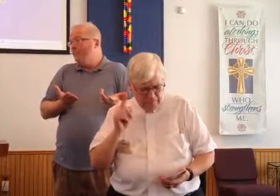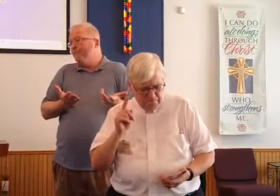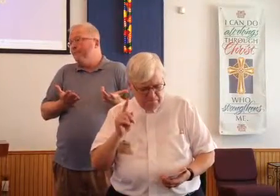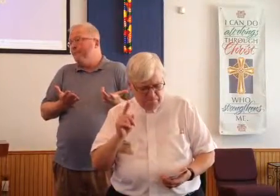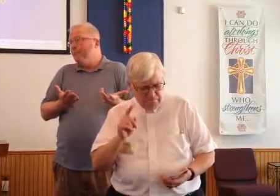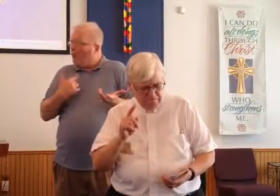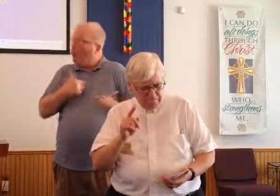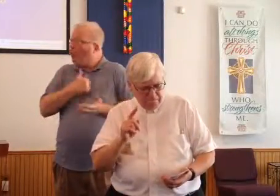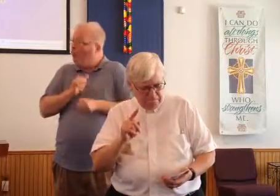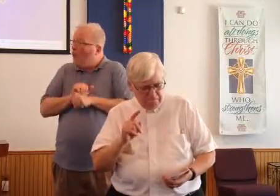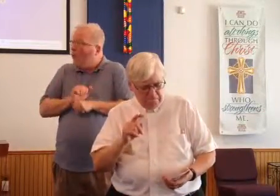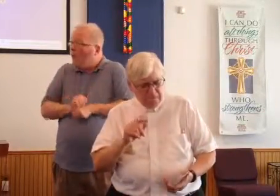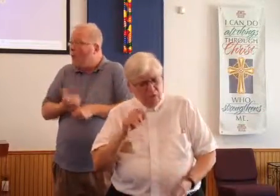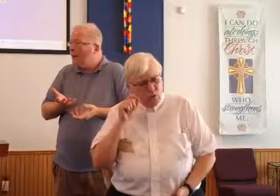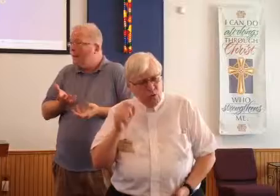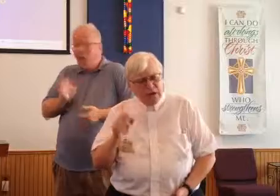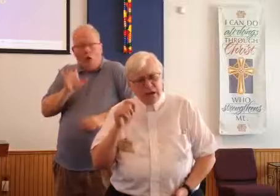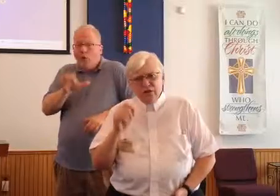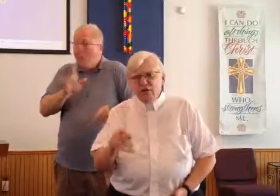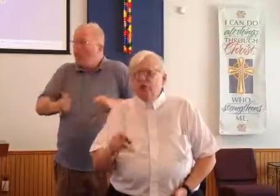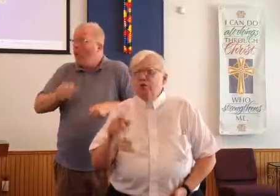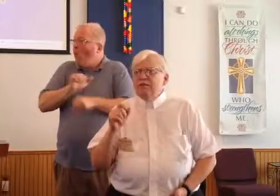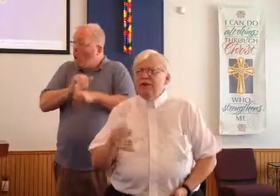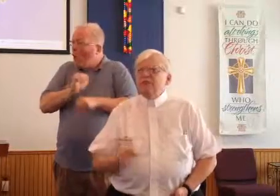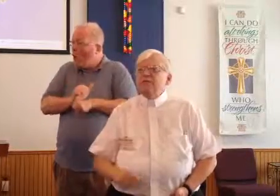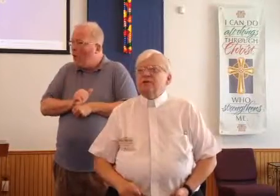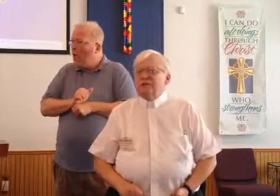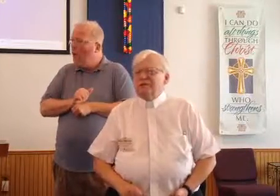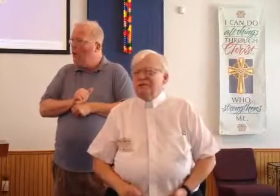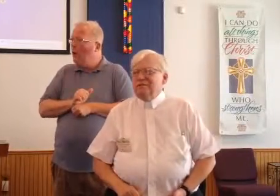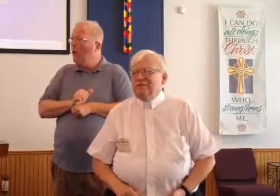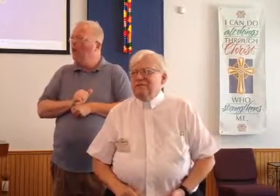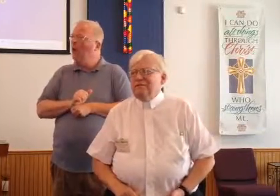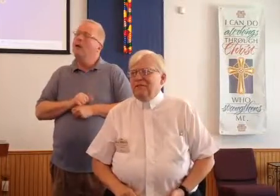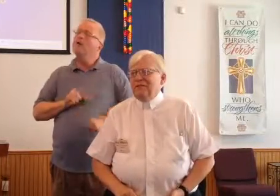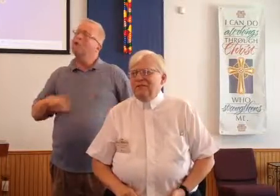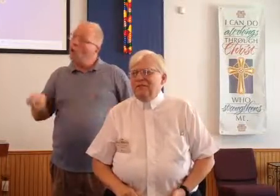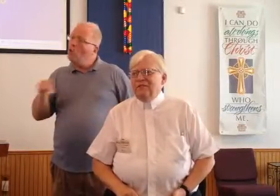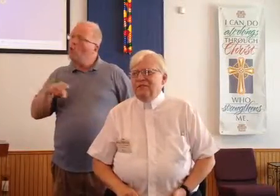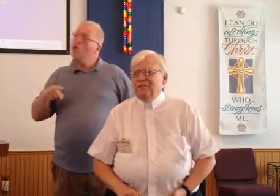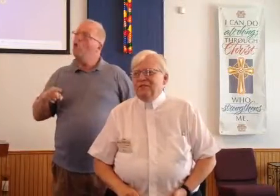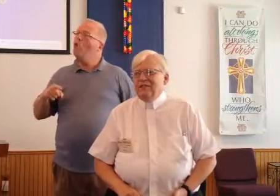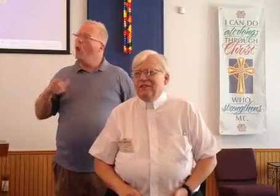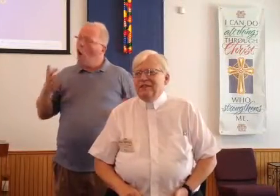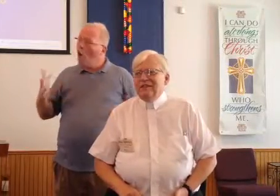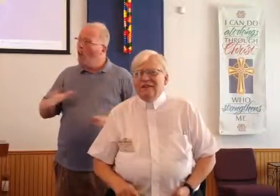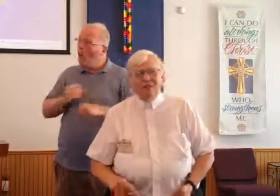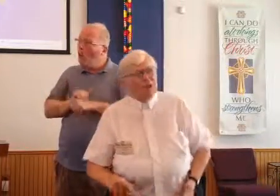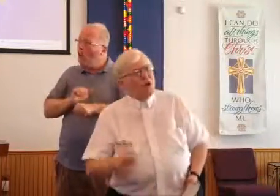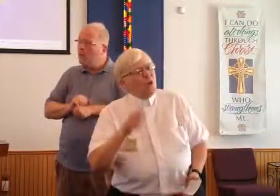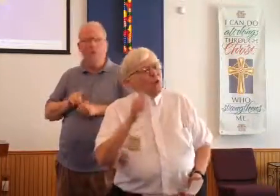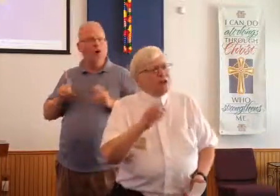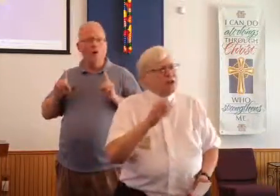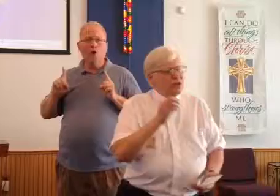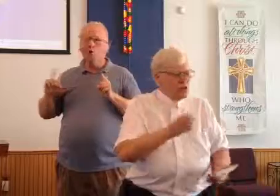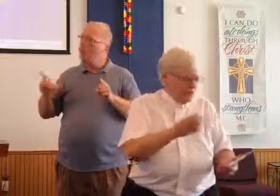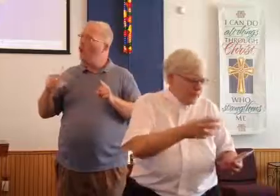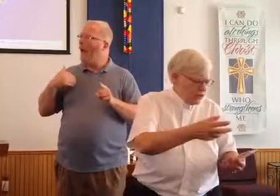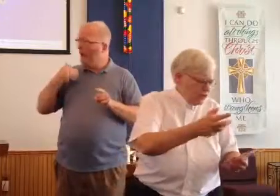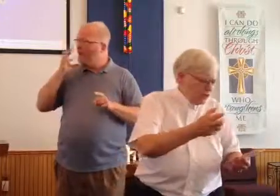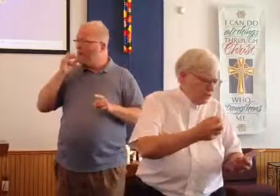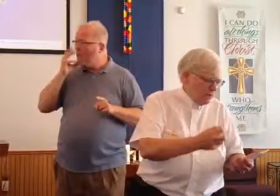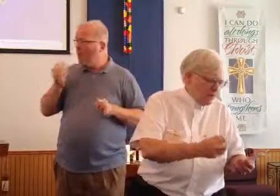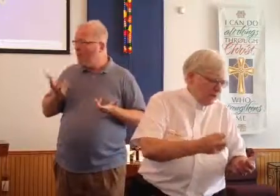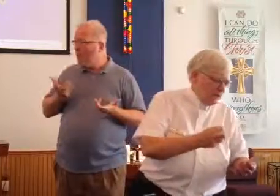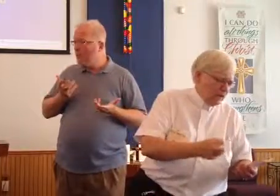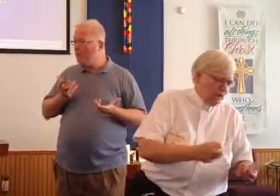But what do you do with that experience? What you do with